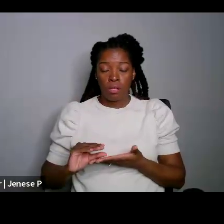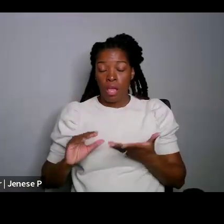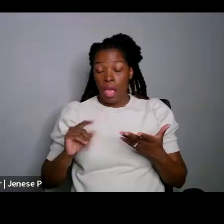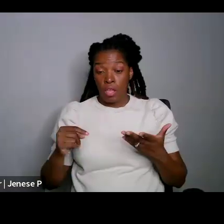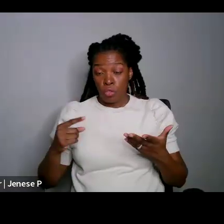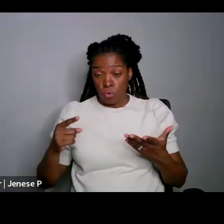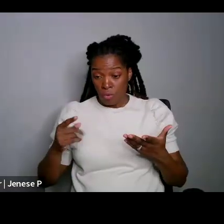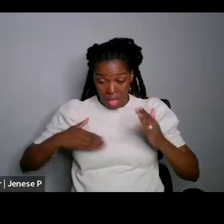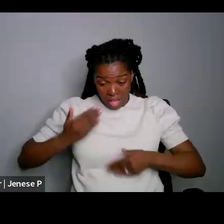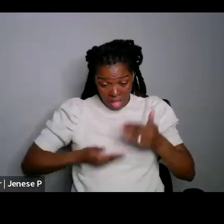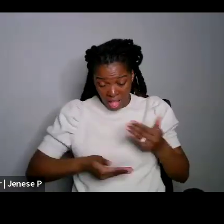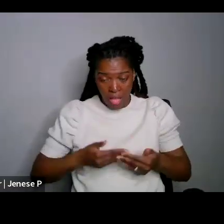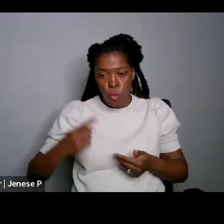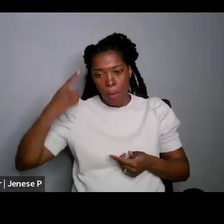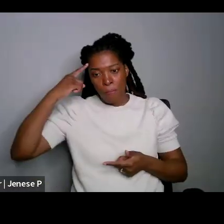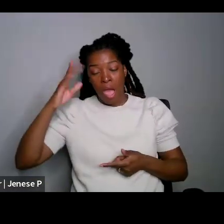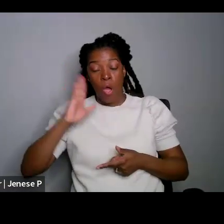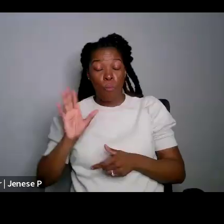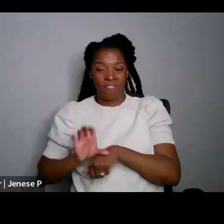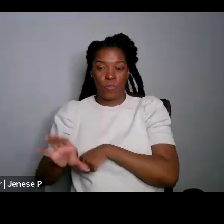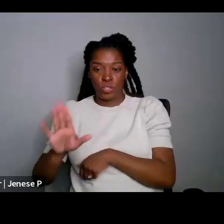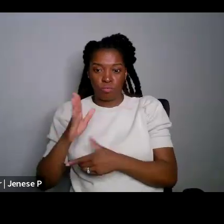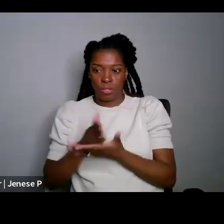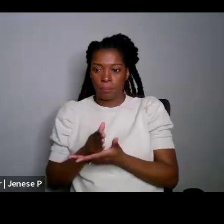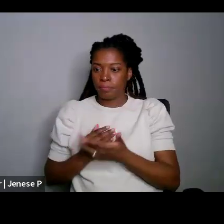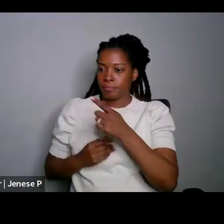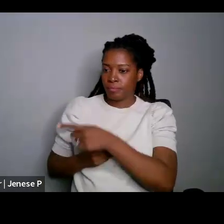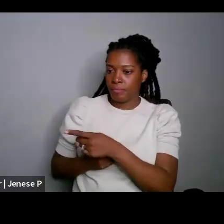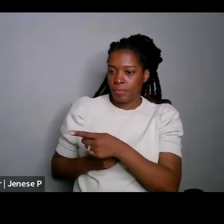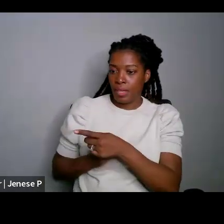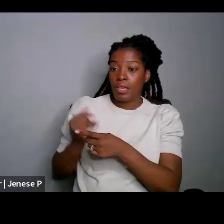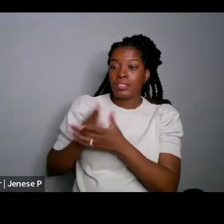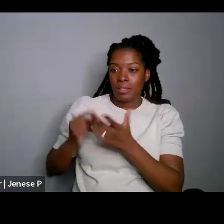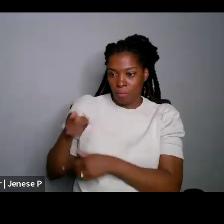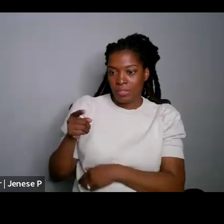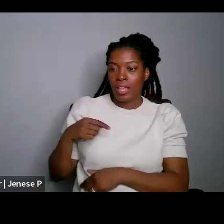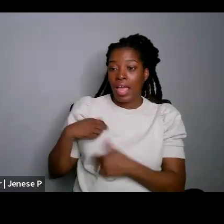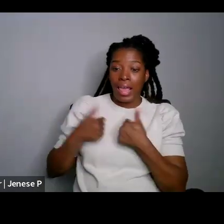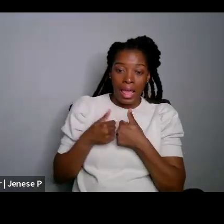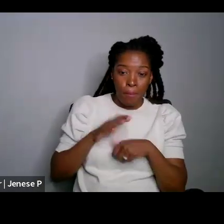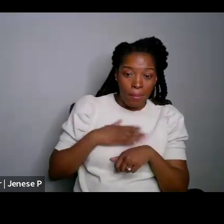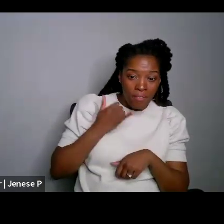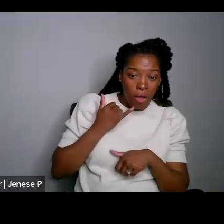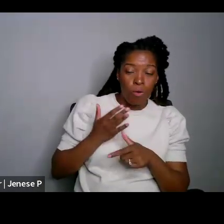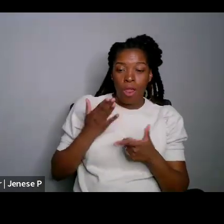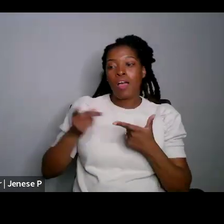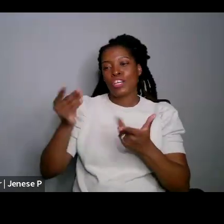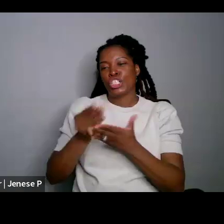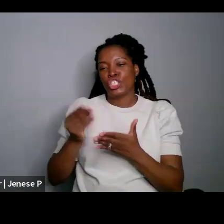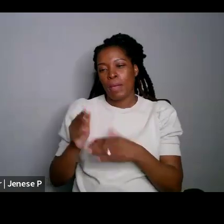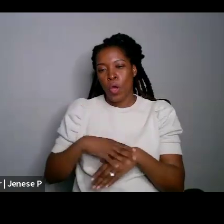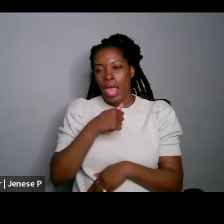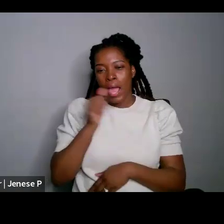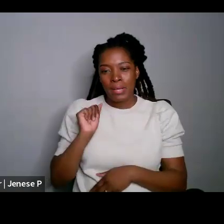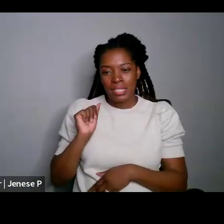break. We've got games on the phone. Oh, someone goes shopping on Amazon but doesn't buy anything. Yes. All right. Doom scrolling